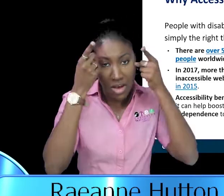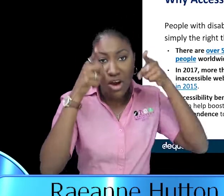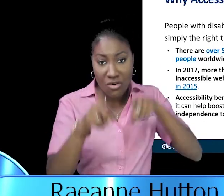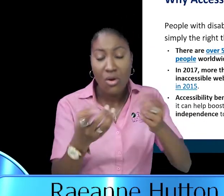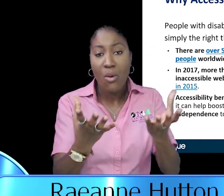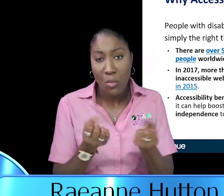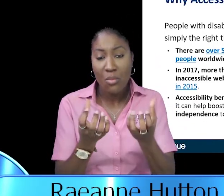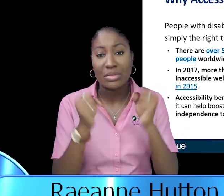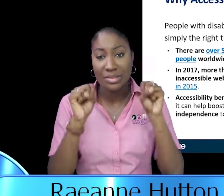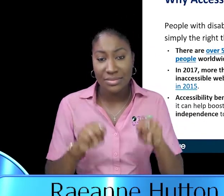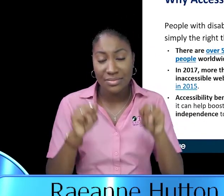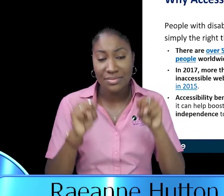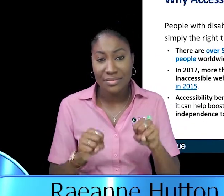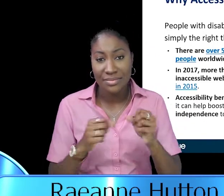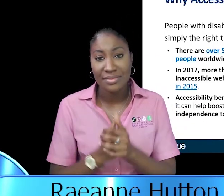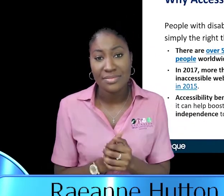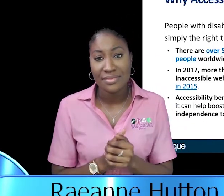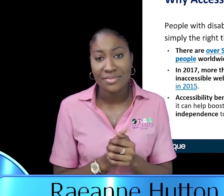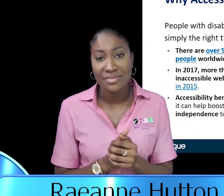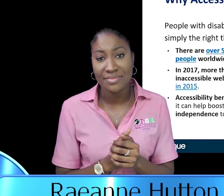sets out a fairly